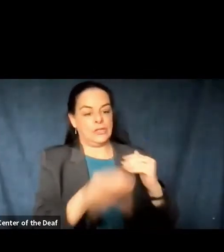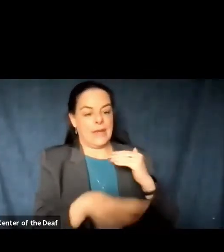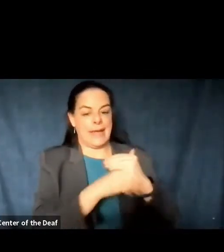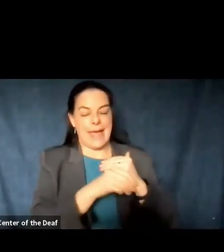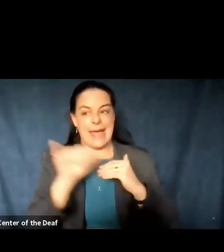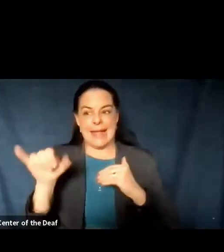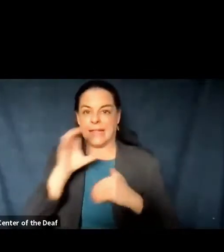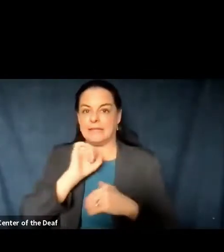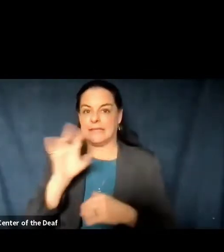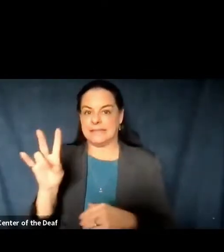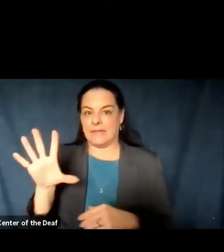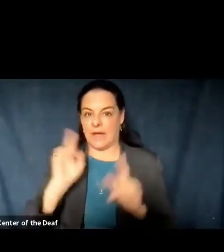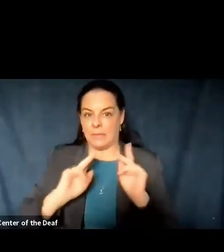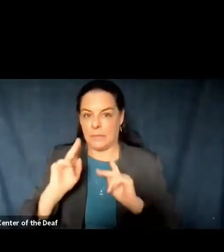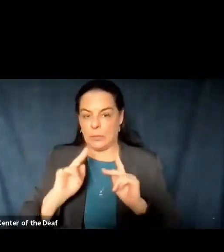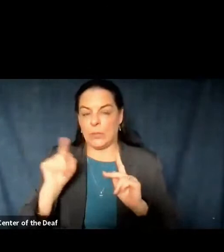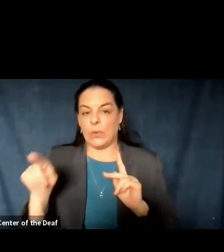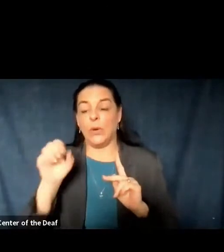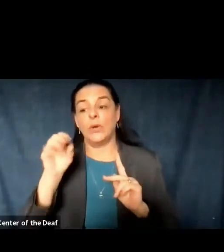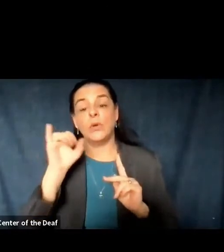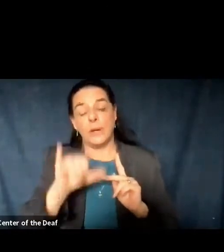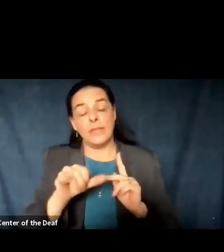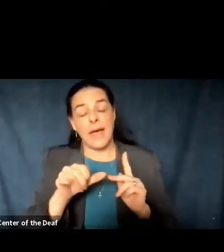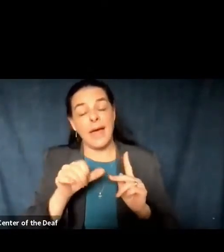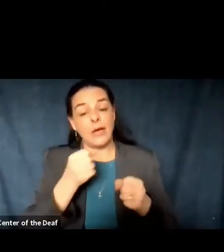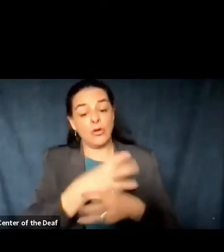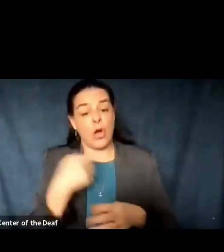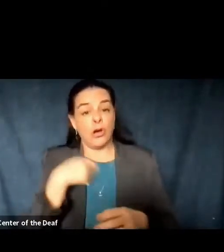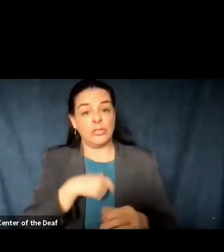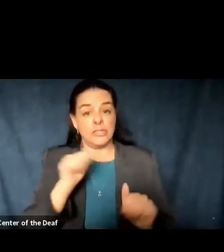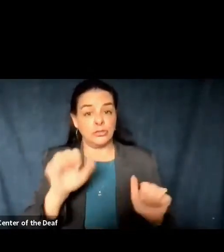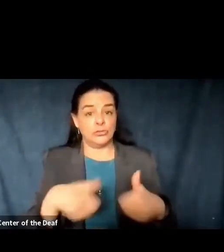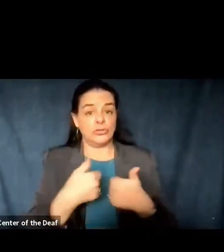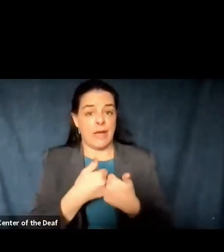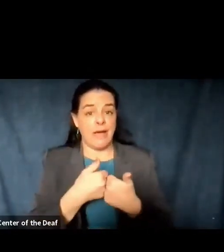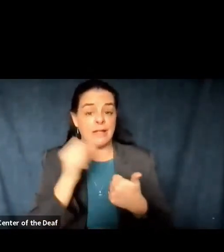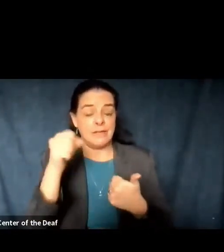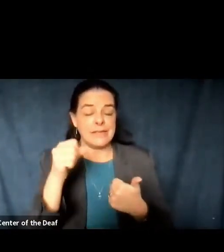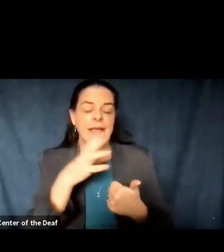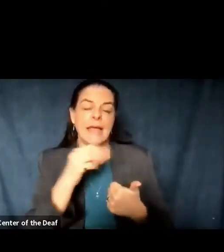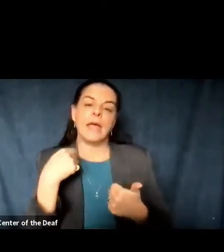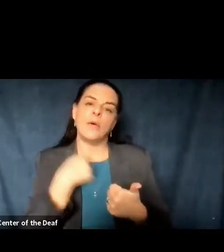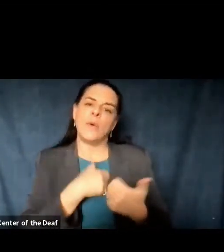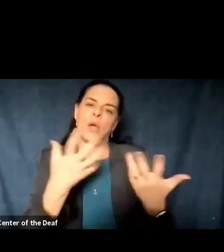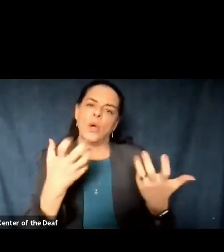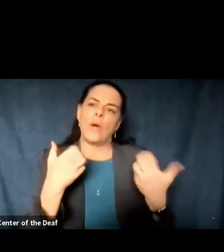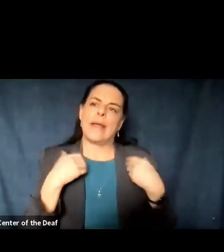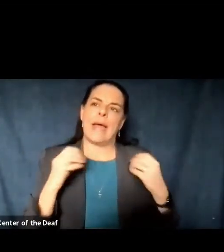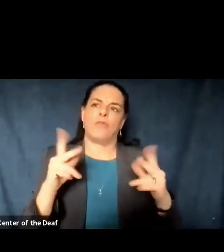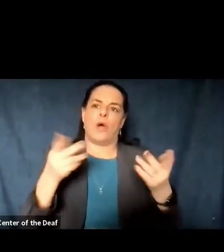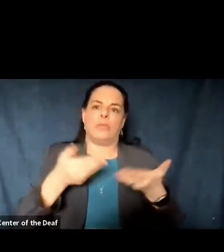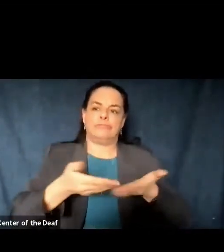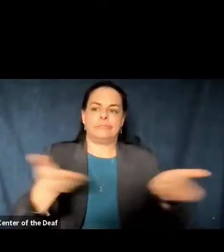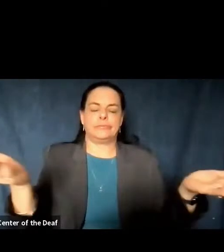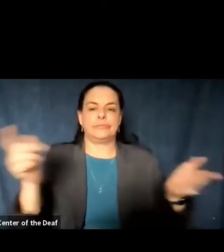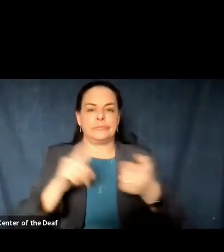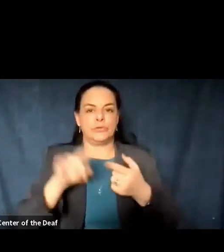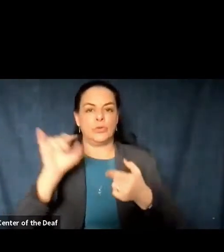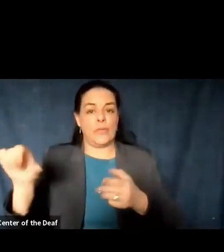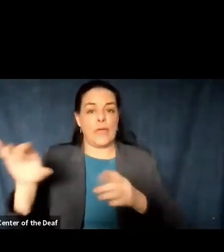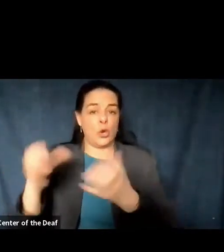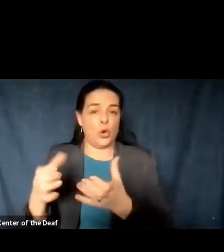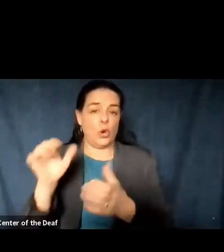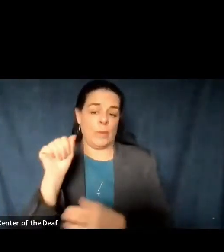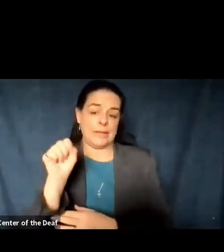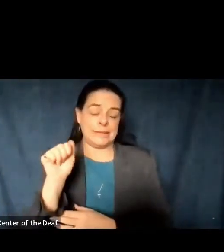that group. And so that did pose challenge. And again, we wanted to be able to get the opportunity out there to that new group as quick as possible,